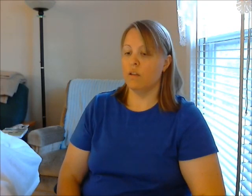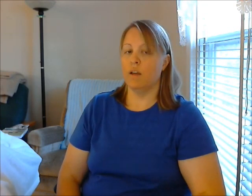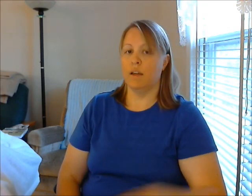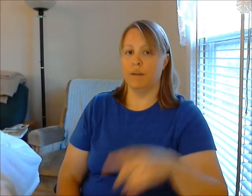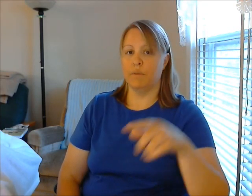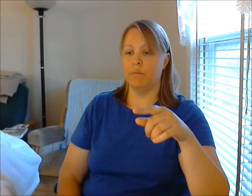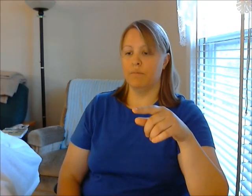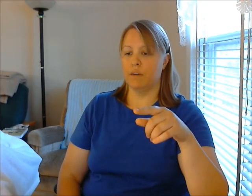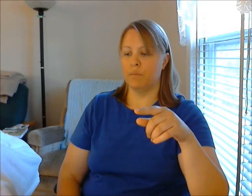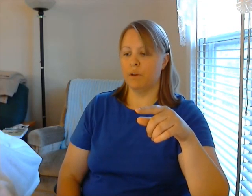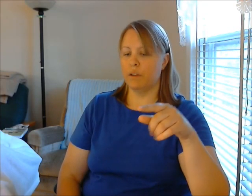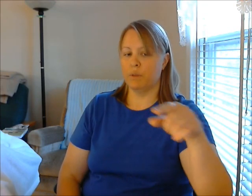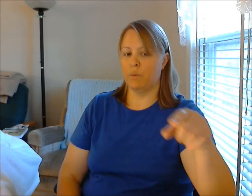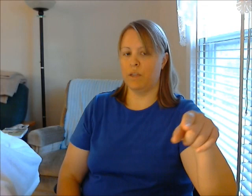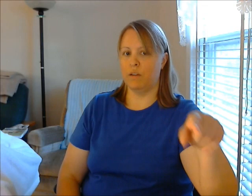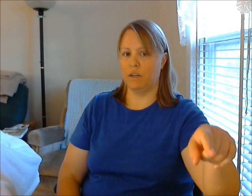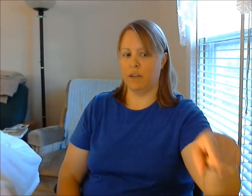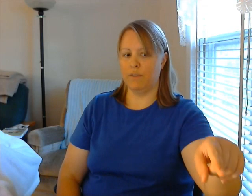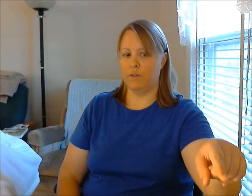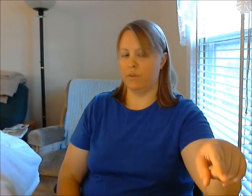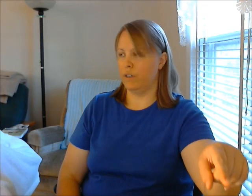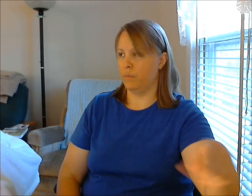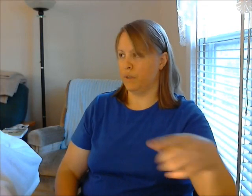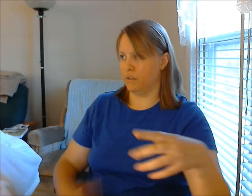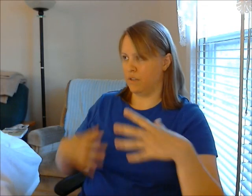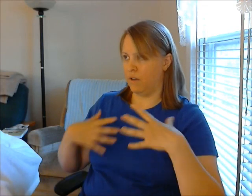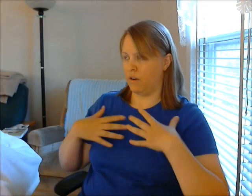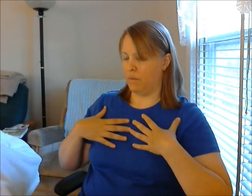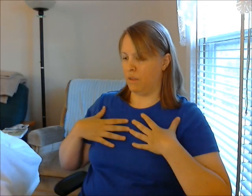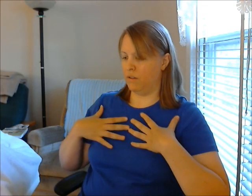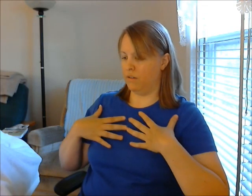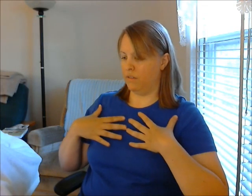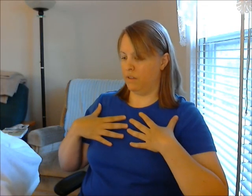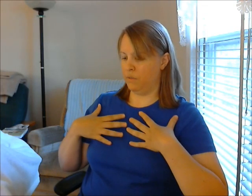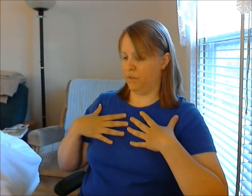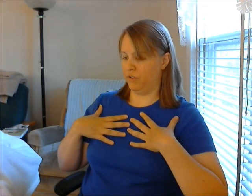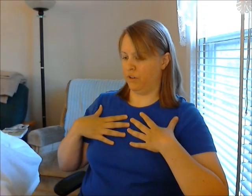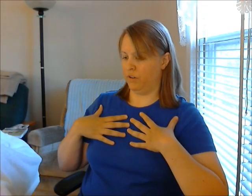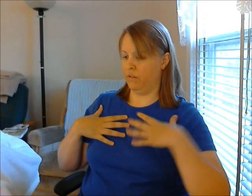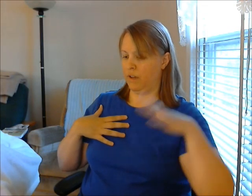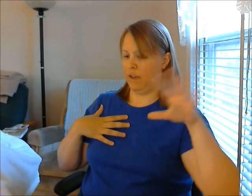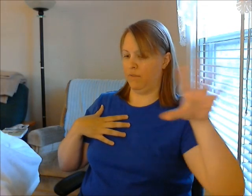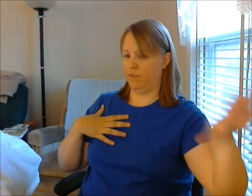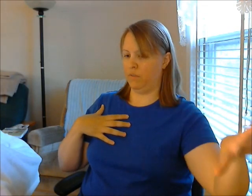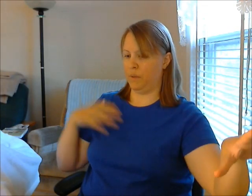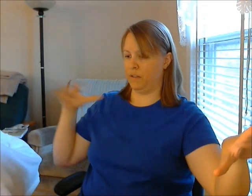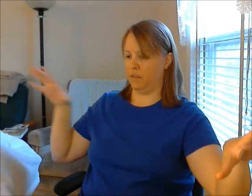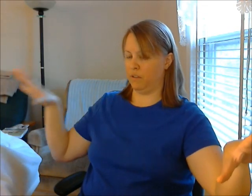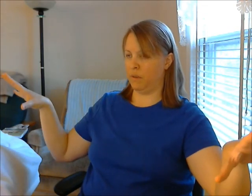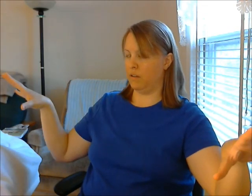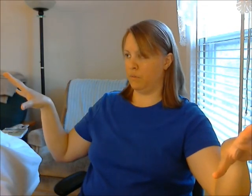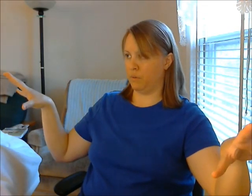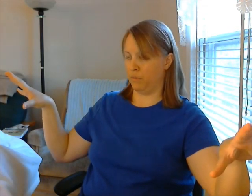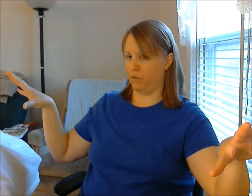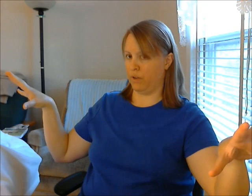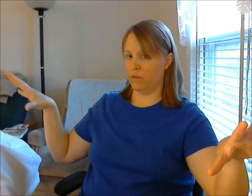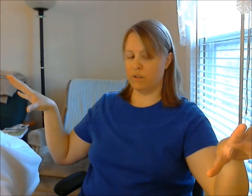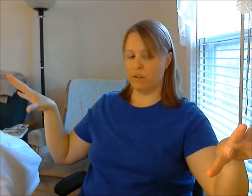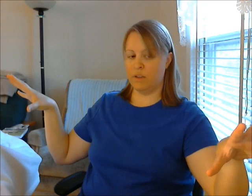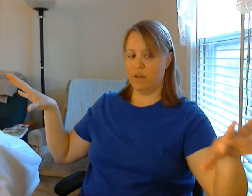And I'm probably gonna put the white dog kind of over here, because now that I'm in this position, I have this space and this space to put my pronouns.